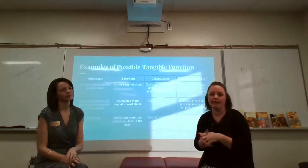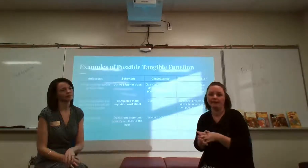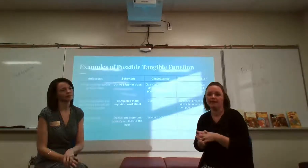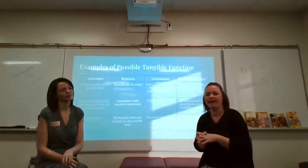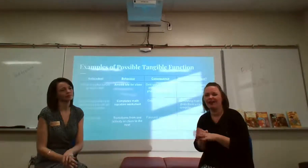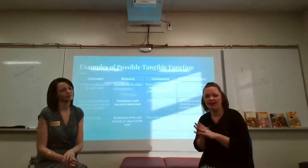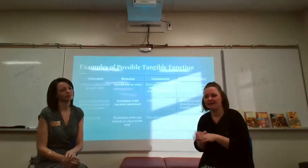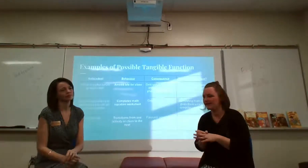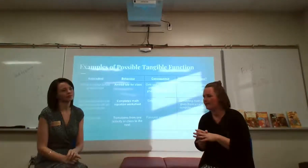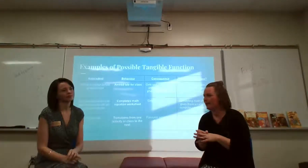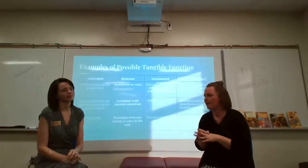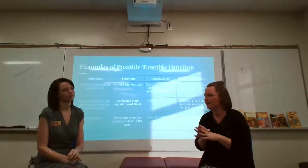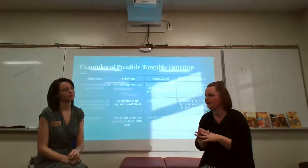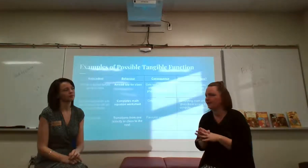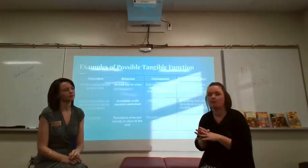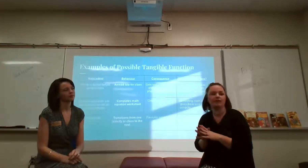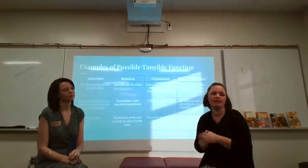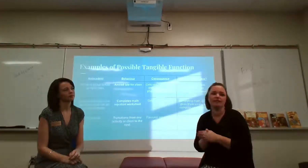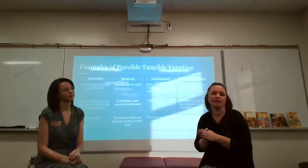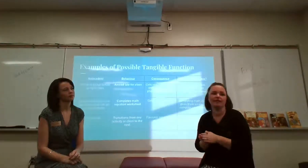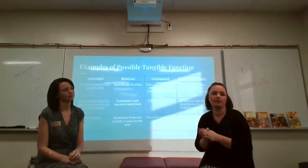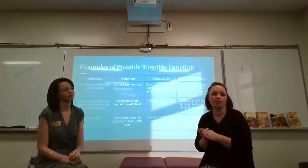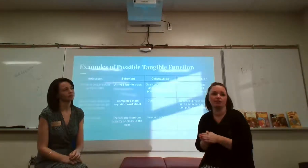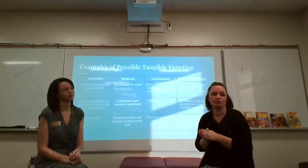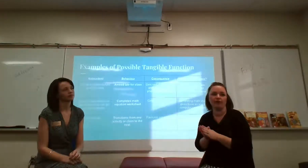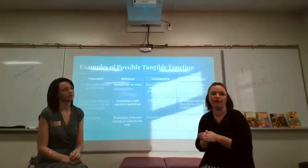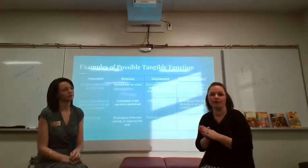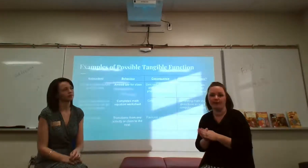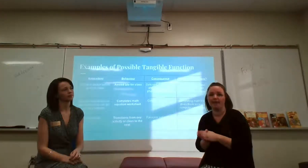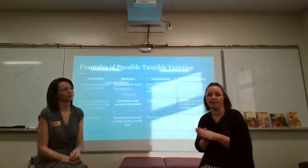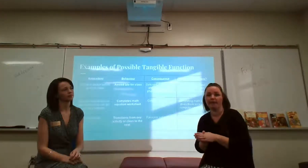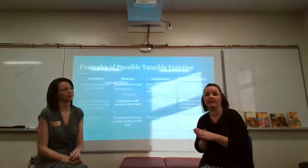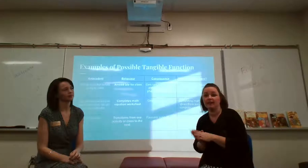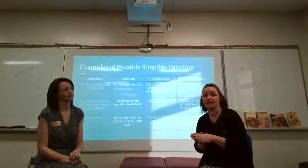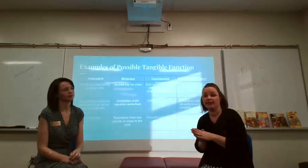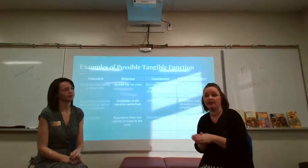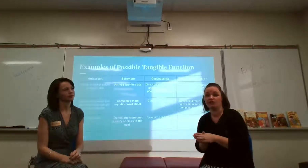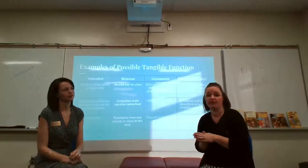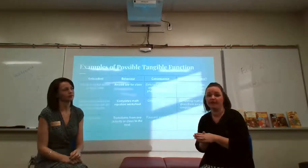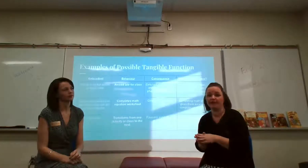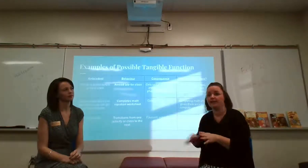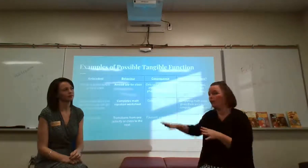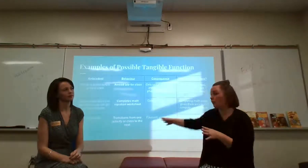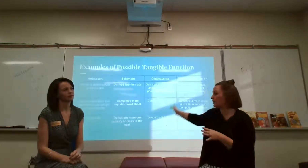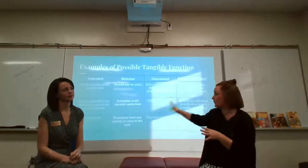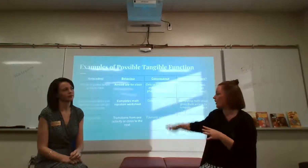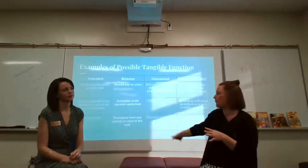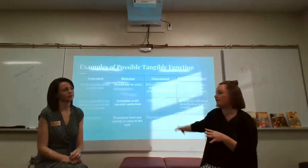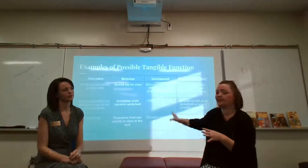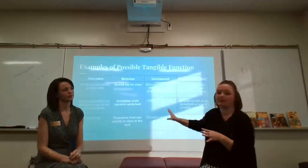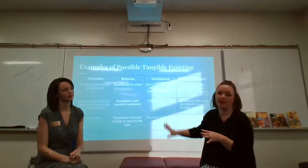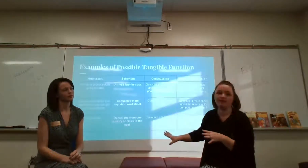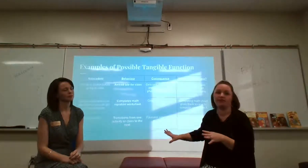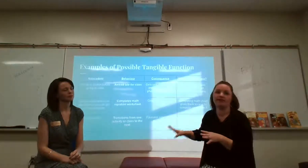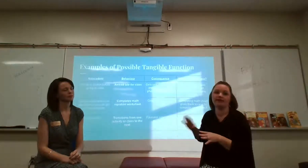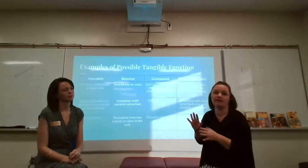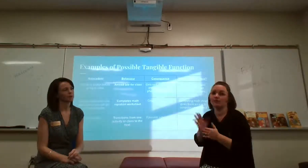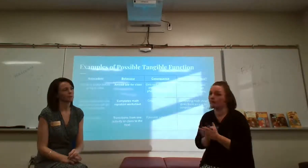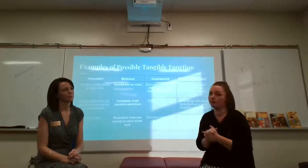easier. And honestly, I would say that we typically don't write a lot of behavior plans around tangible because what's going on with tangible often is we were putting